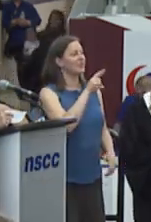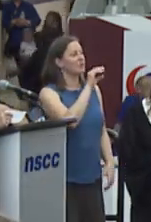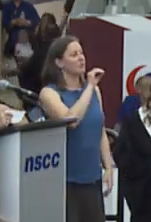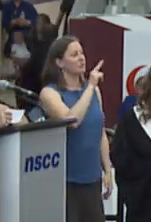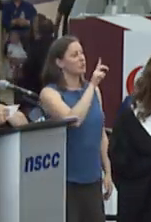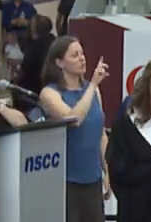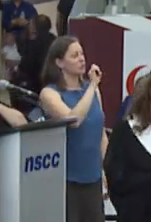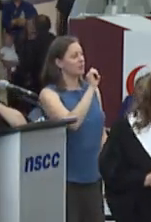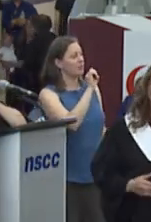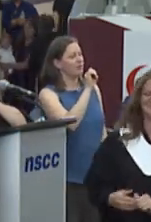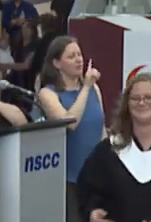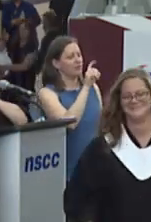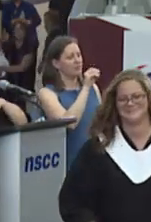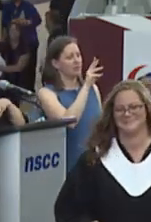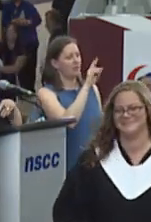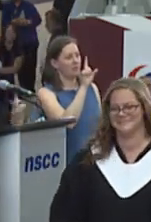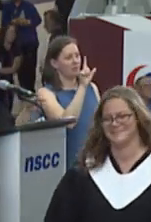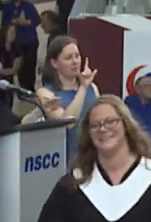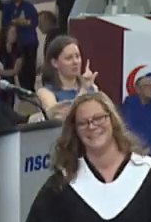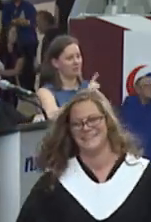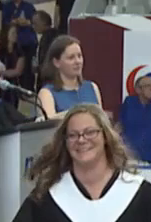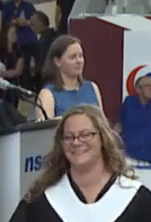Rochelle Dowell.